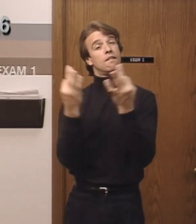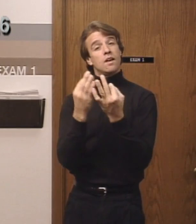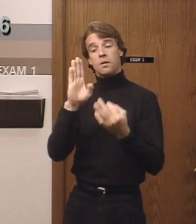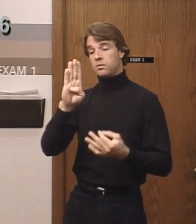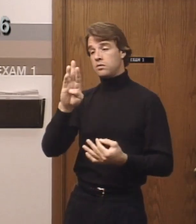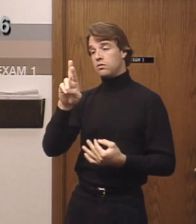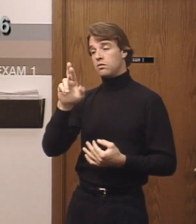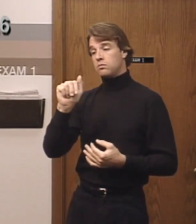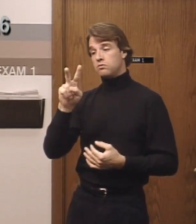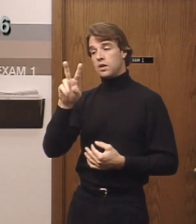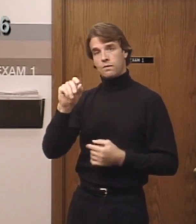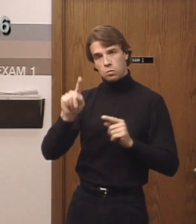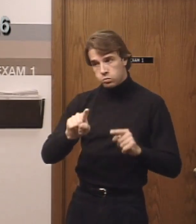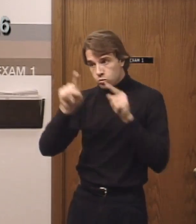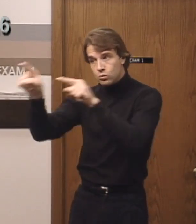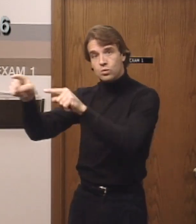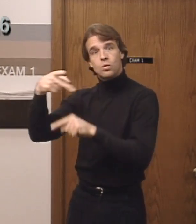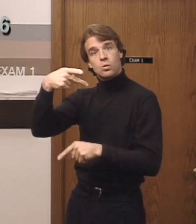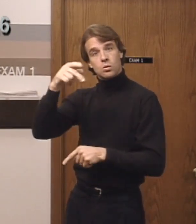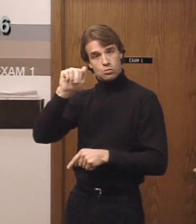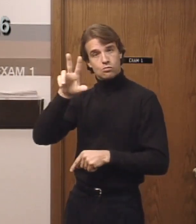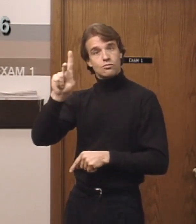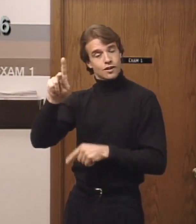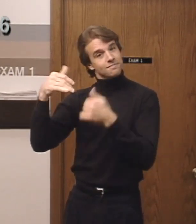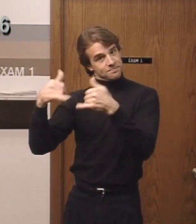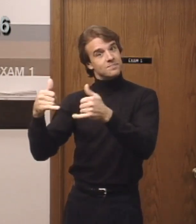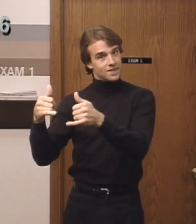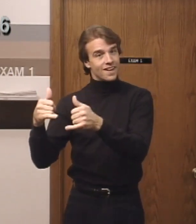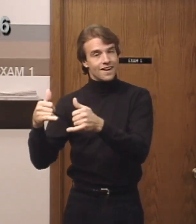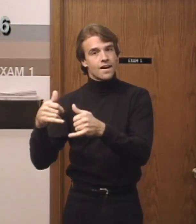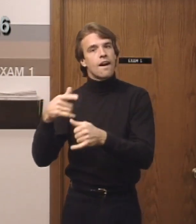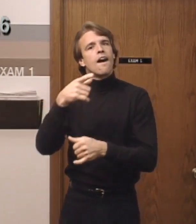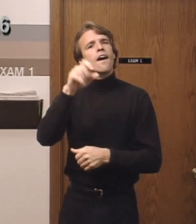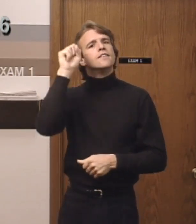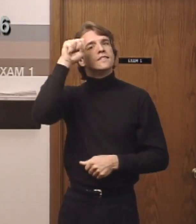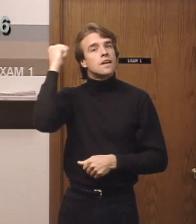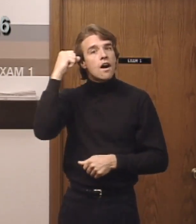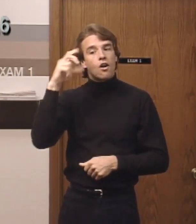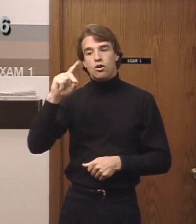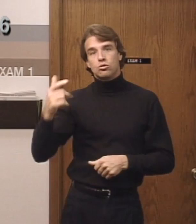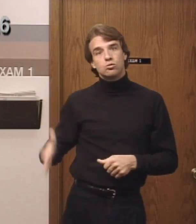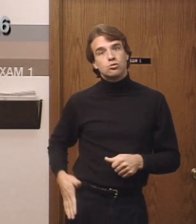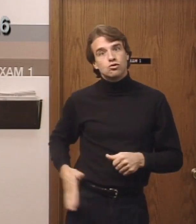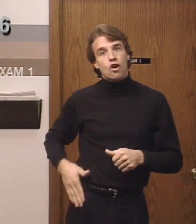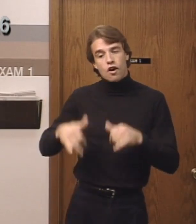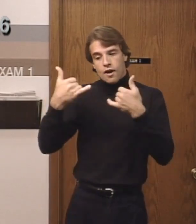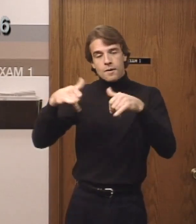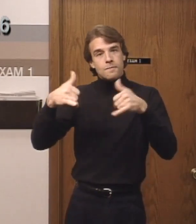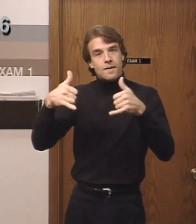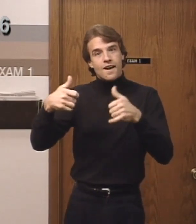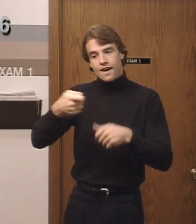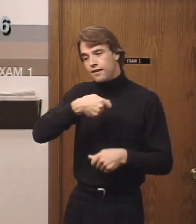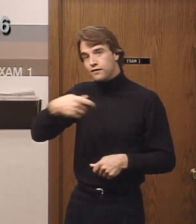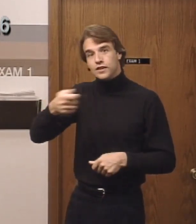Remember, the Bravo family went to the park to have fun. Scott was playing with the